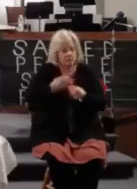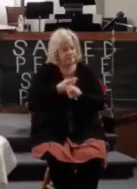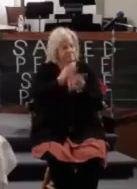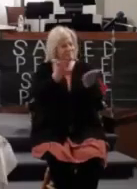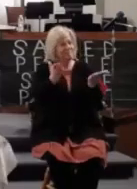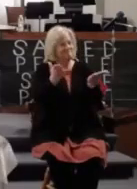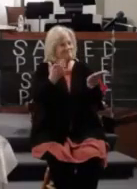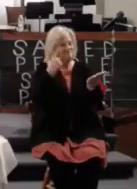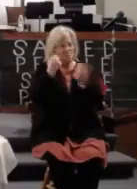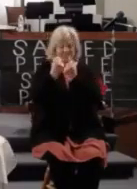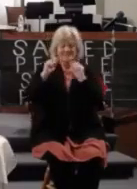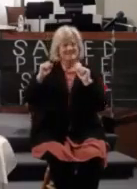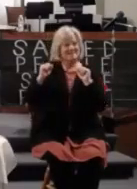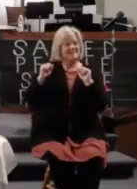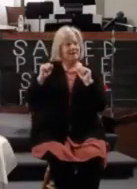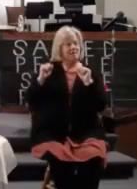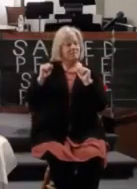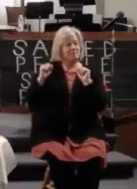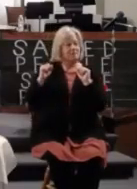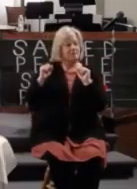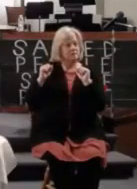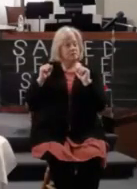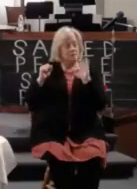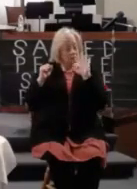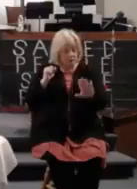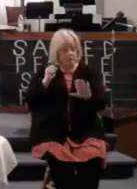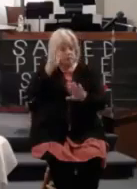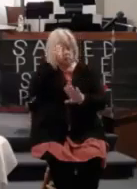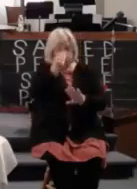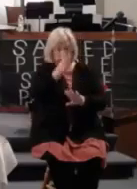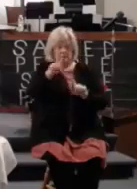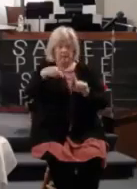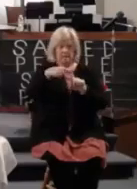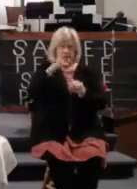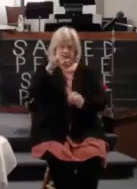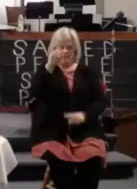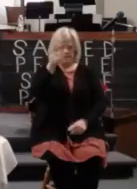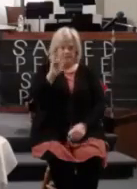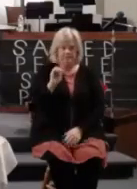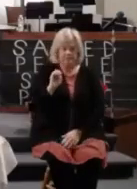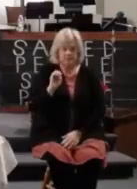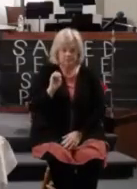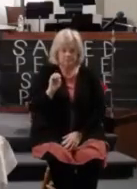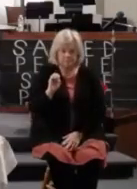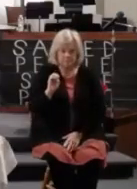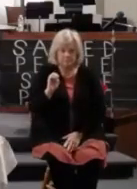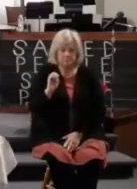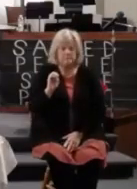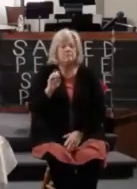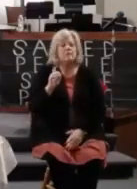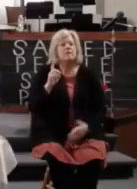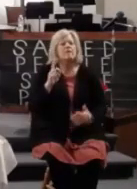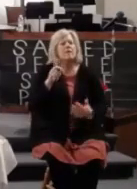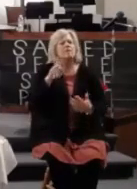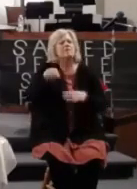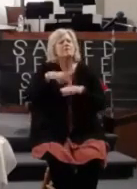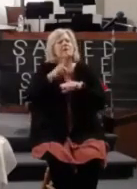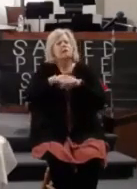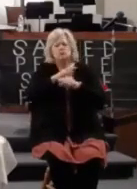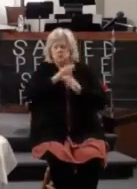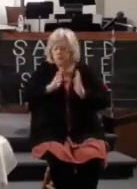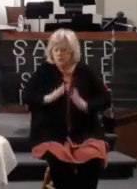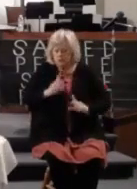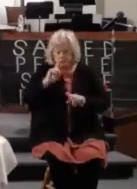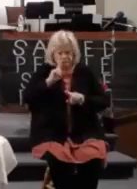salvation." That is the message of love. Our natural Christian response should